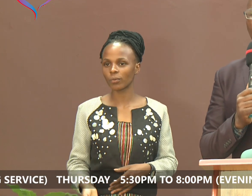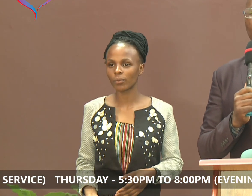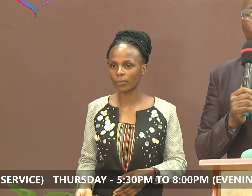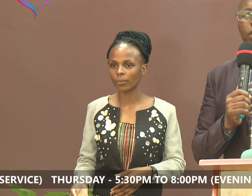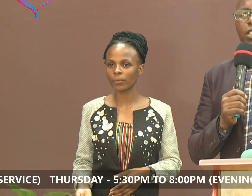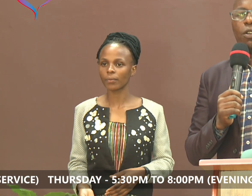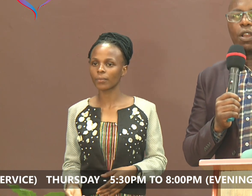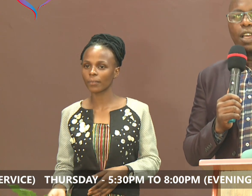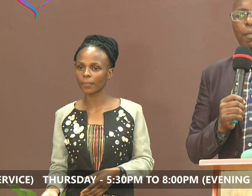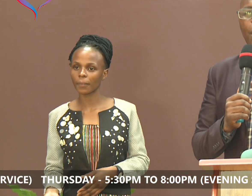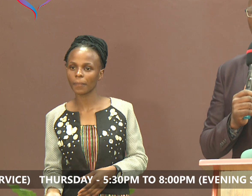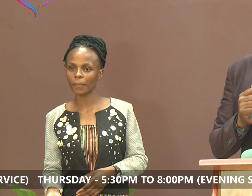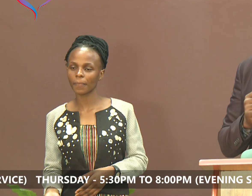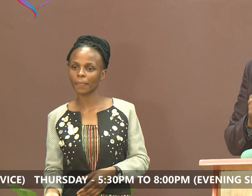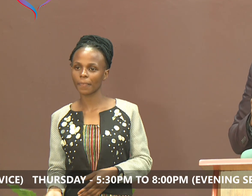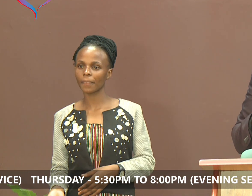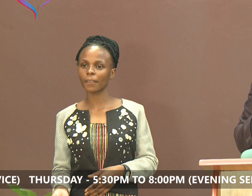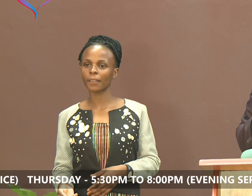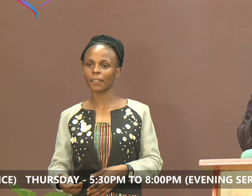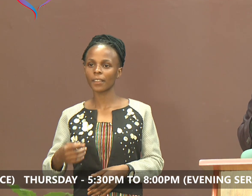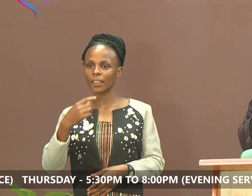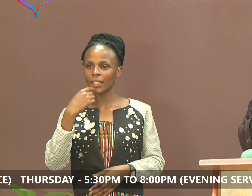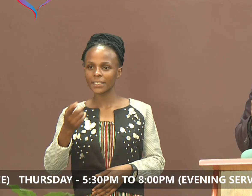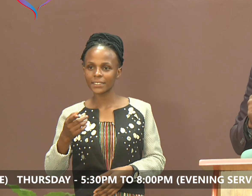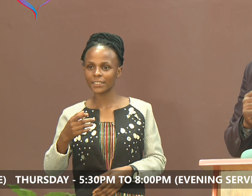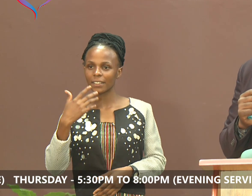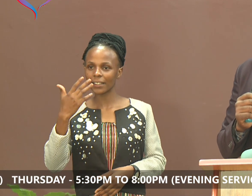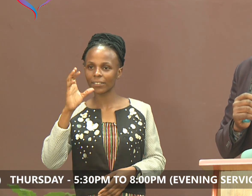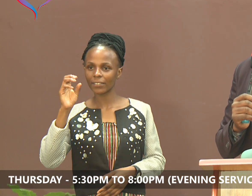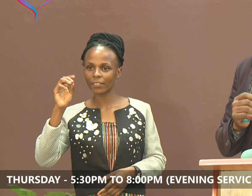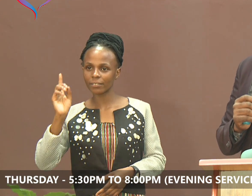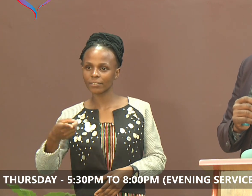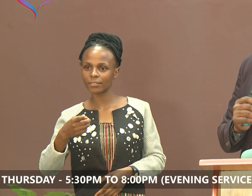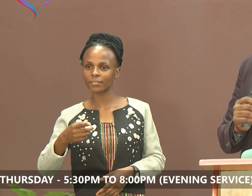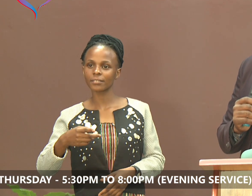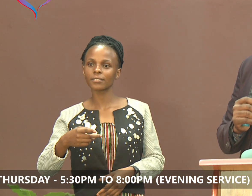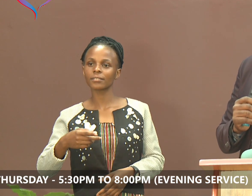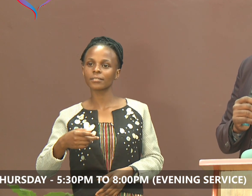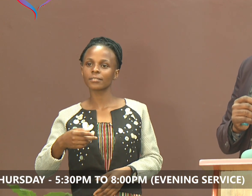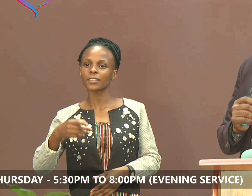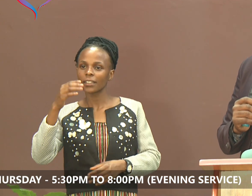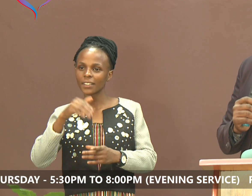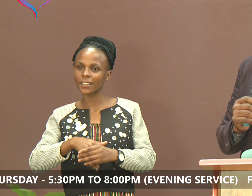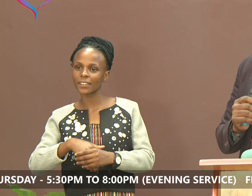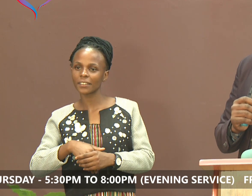bwani kamno ekituufu kijja kola chojjo kola milioni za ata mtwala ata nejo bozitereka miezi 10 ziba sentemeka